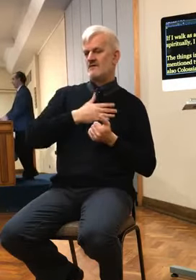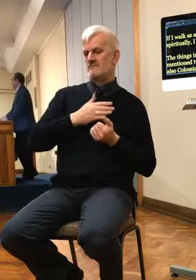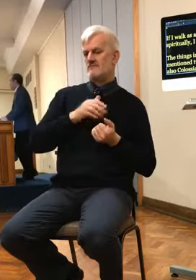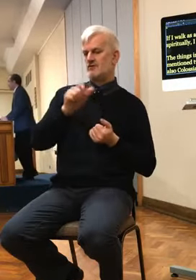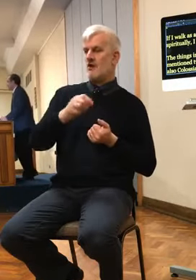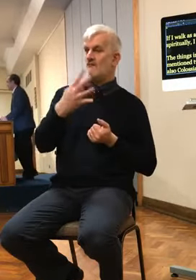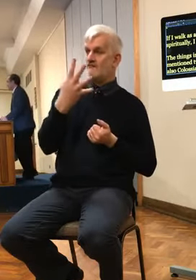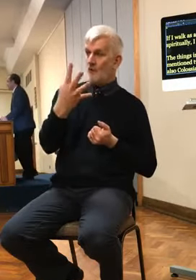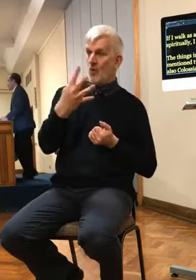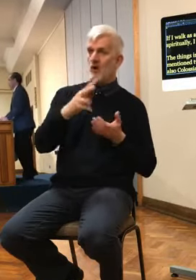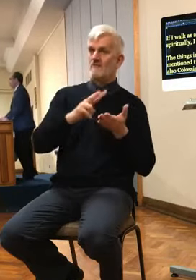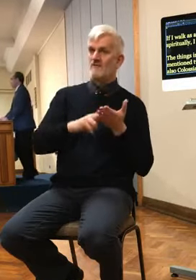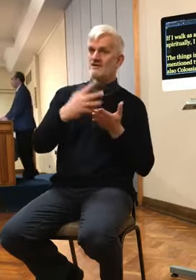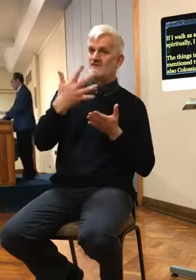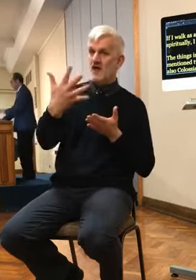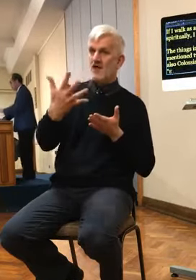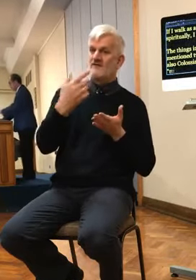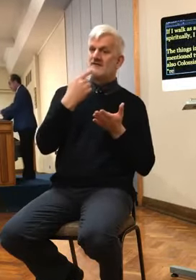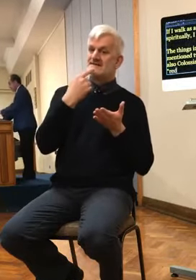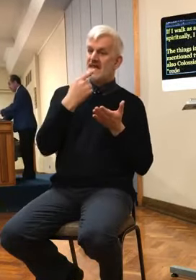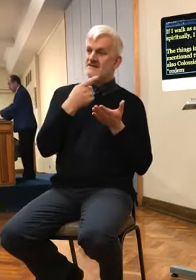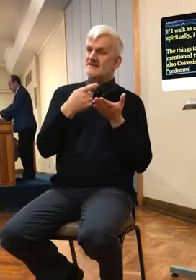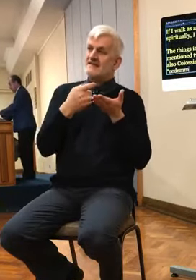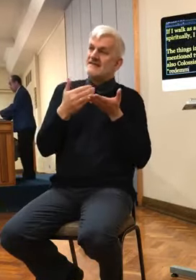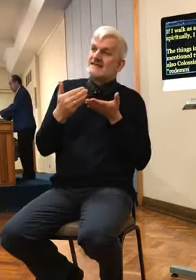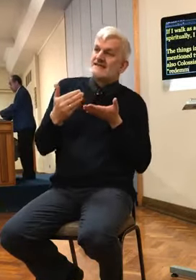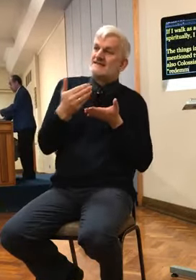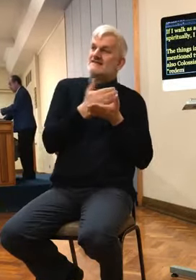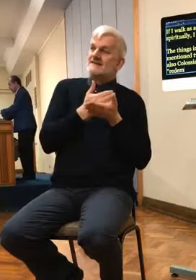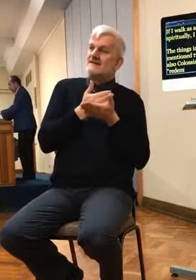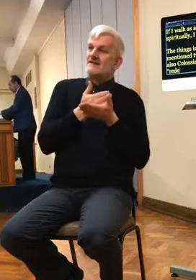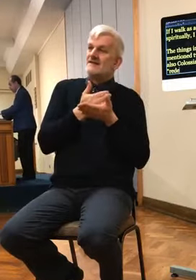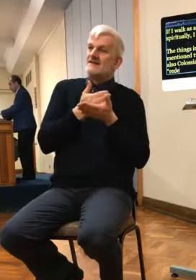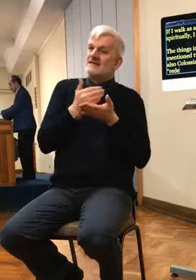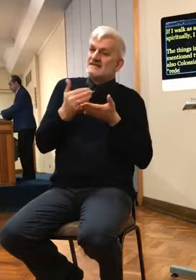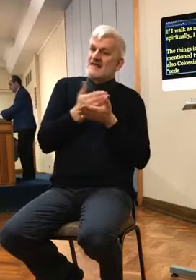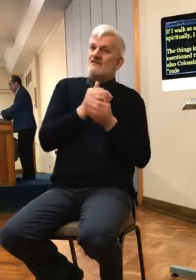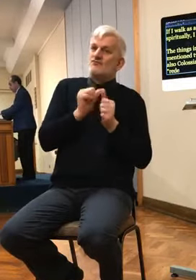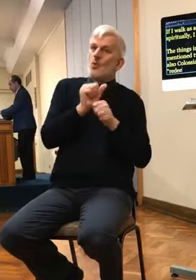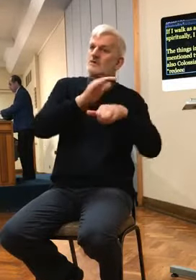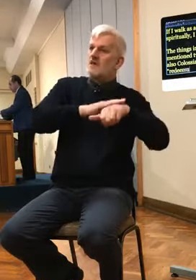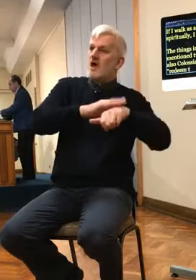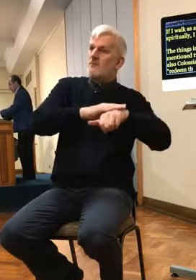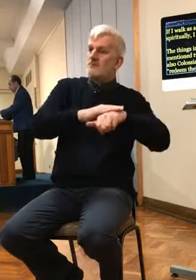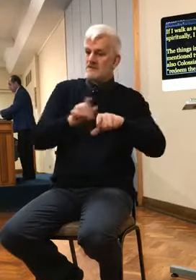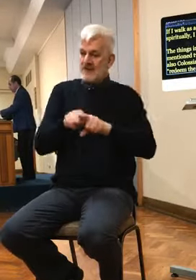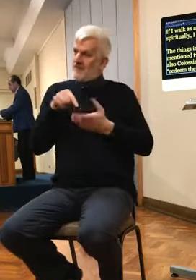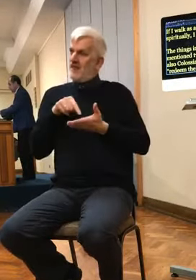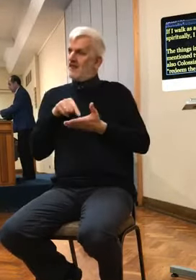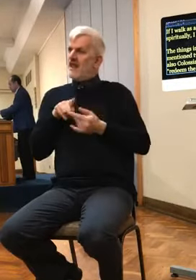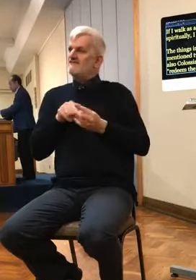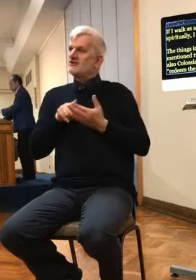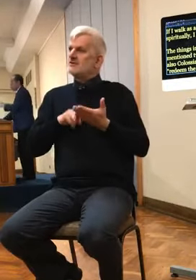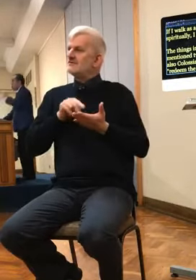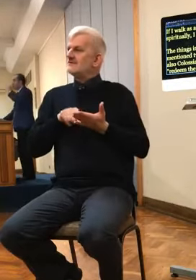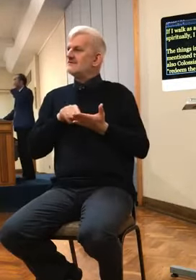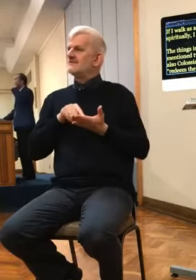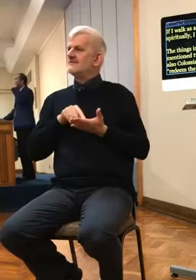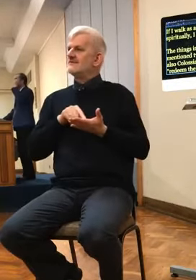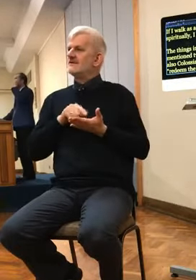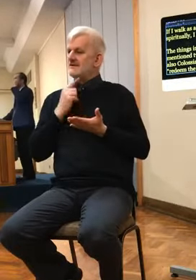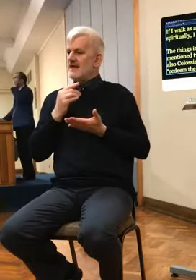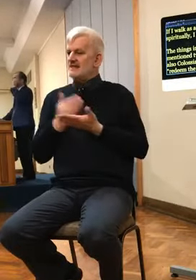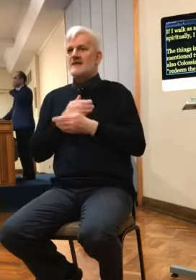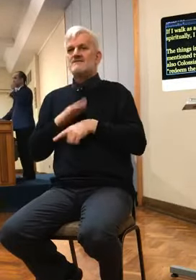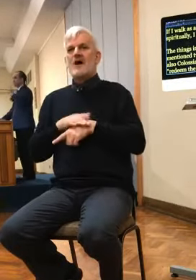5, redeeming the time. And here he says also, redeeming the time because the days are evil. So now